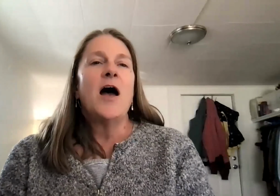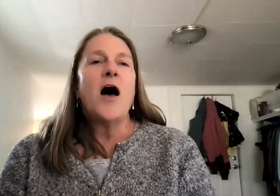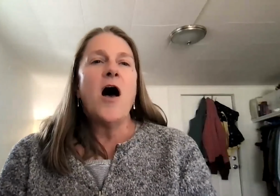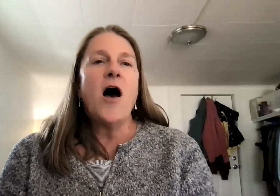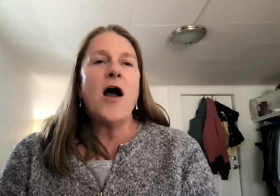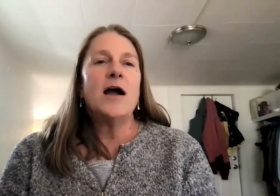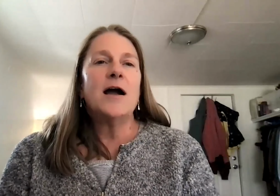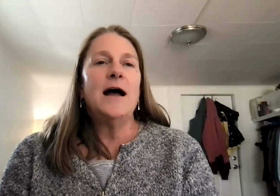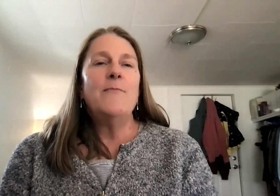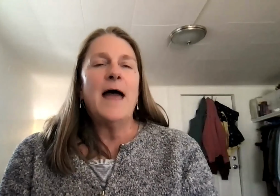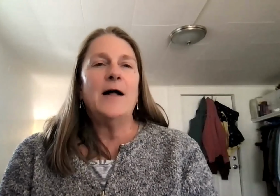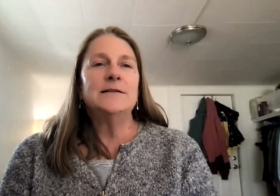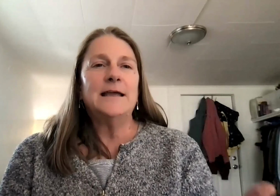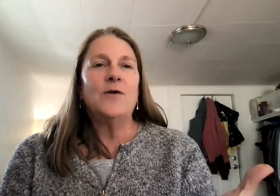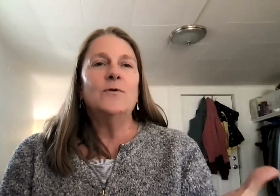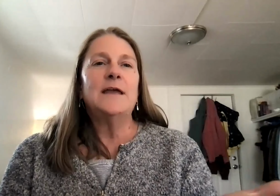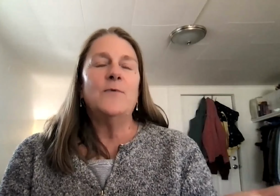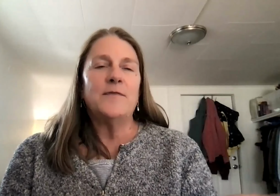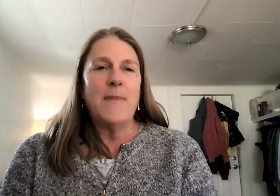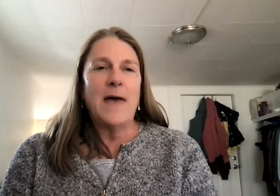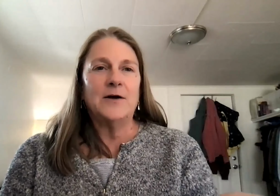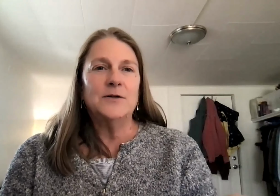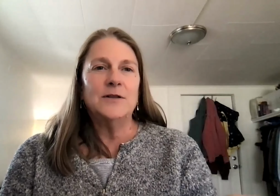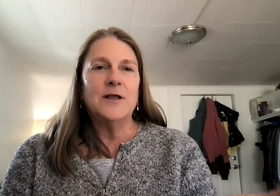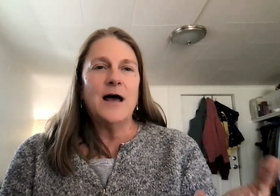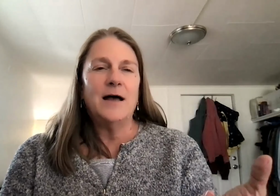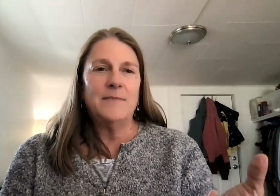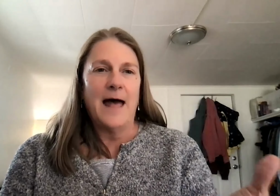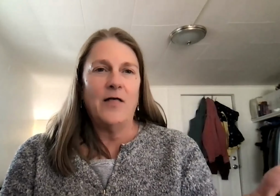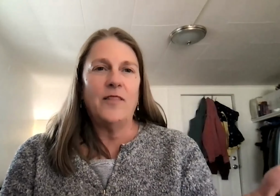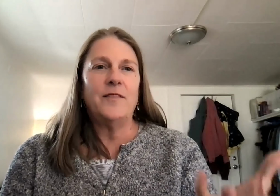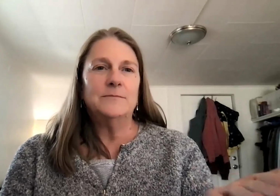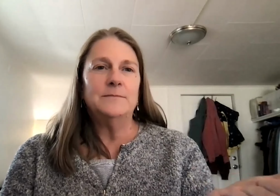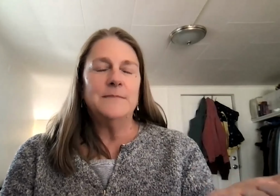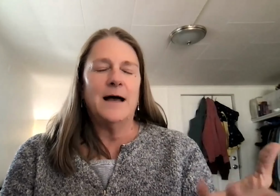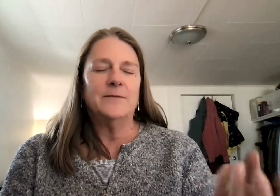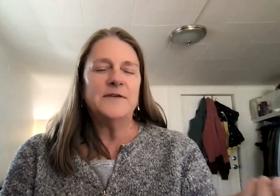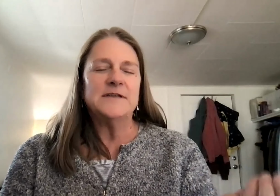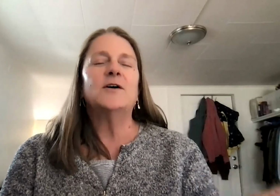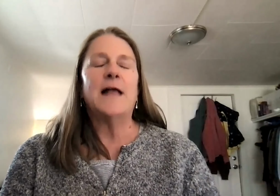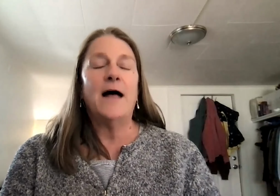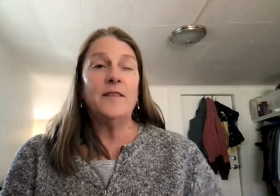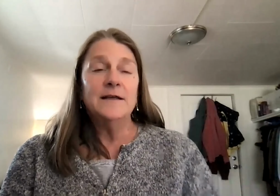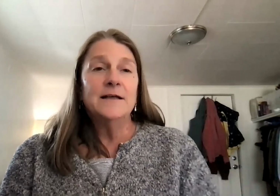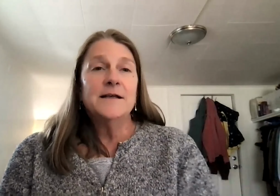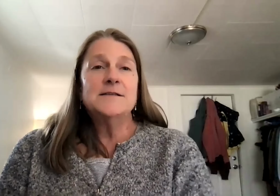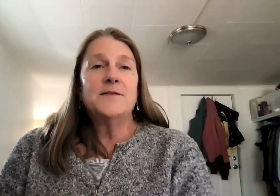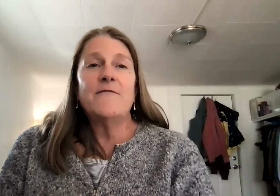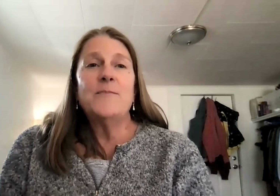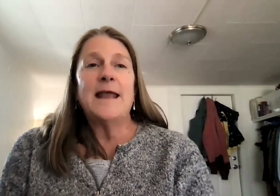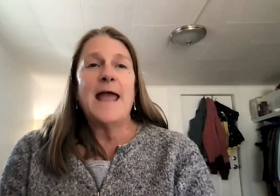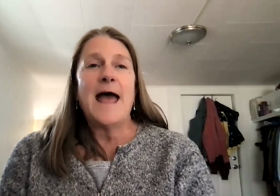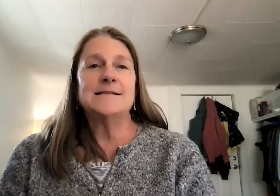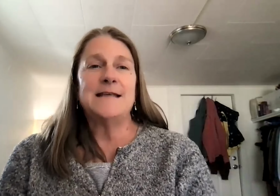social resiliency are held equally with medical health, physical